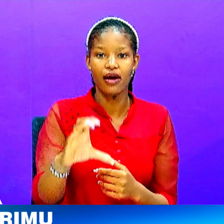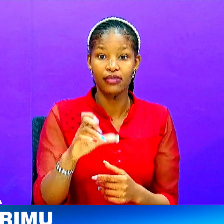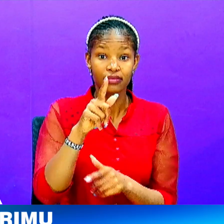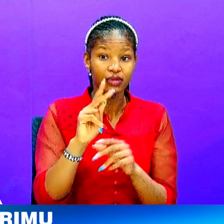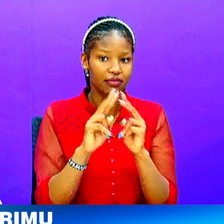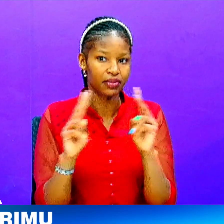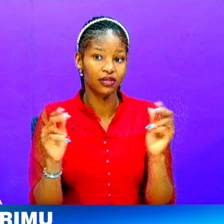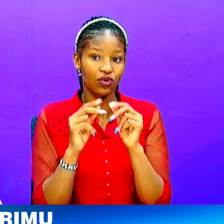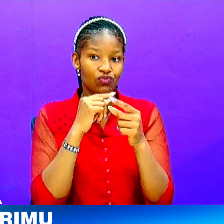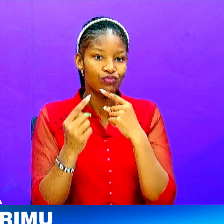Eac-Sadc